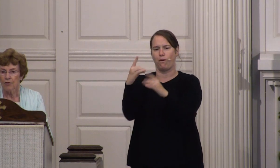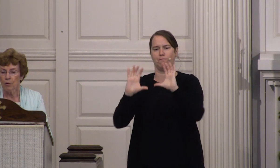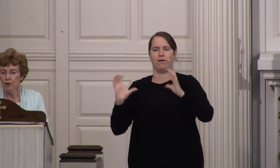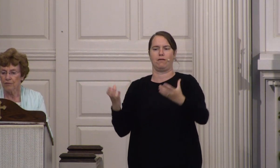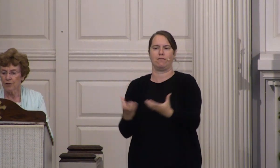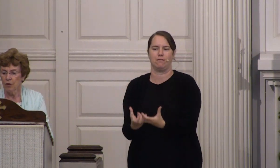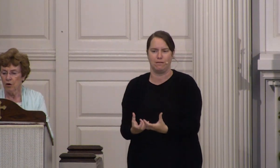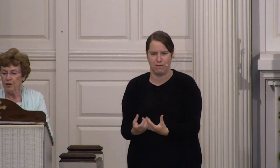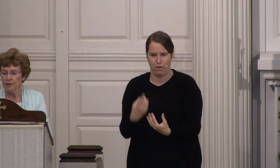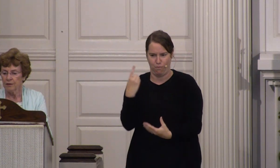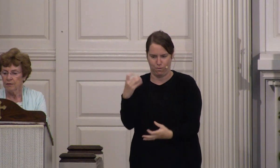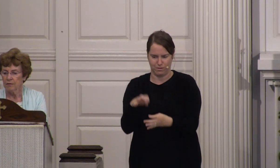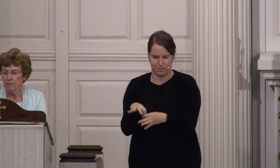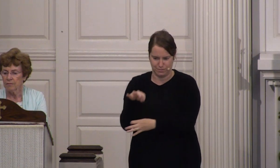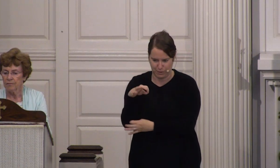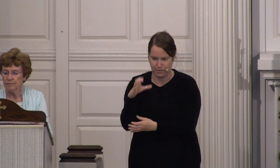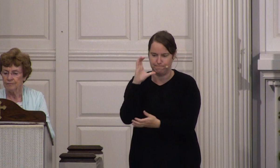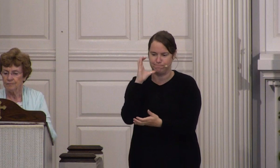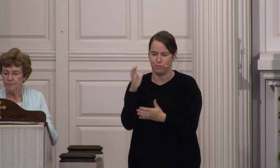word of the Lord.